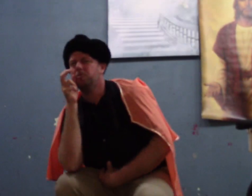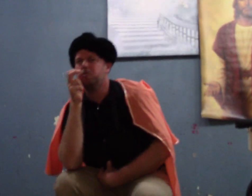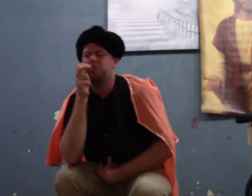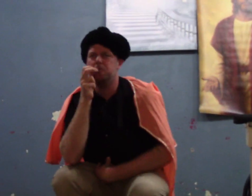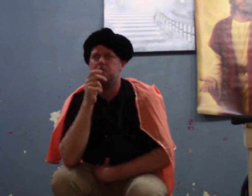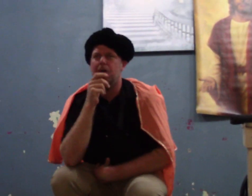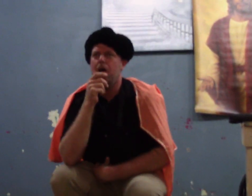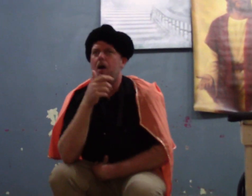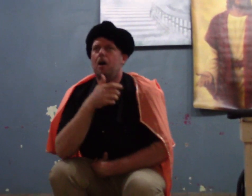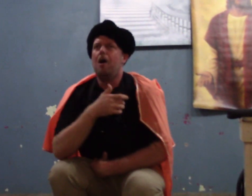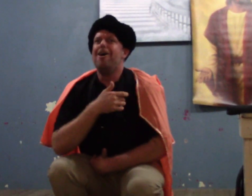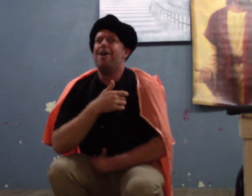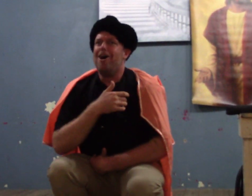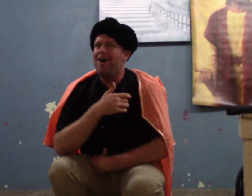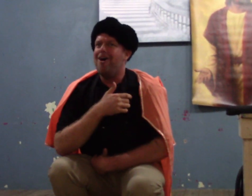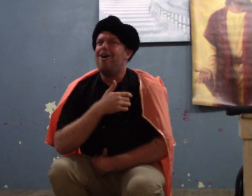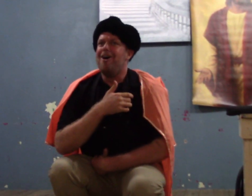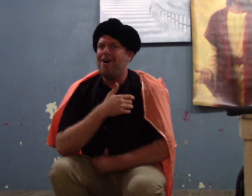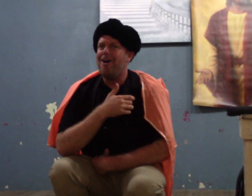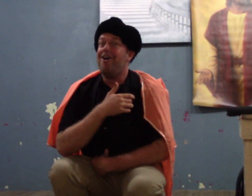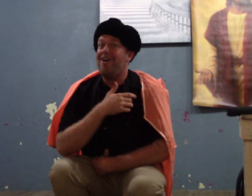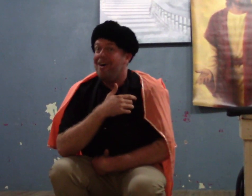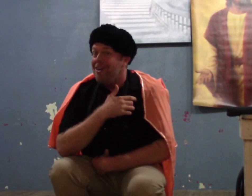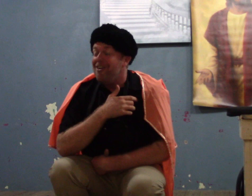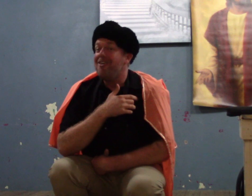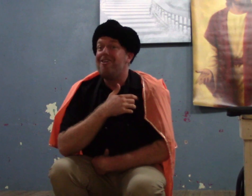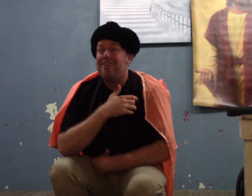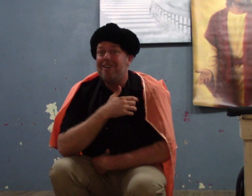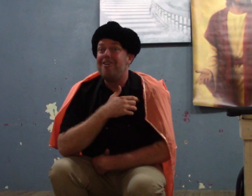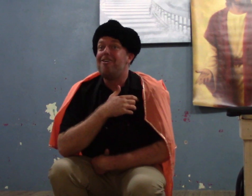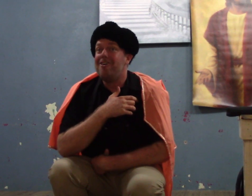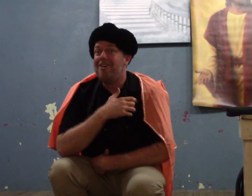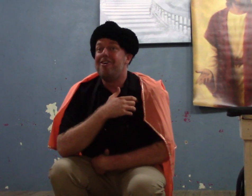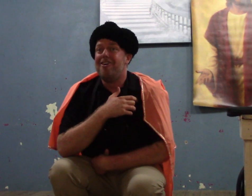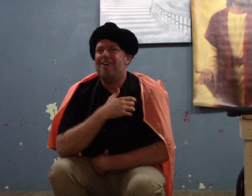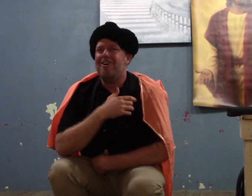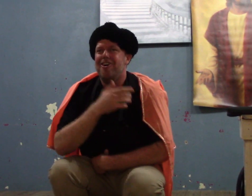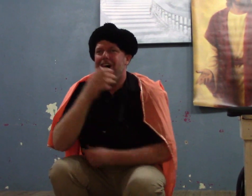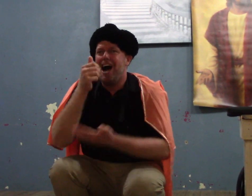to the message. Ah, yeah, I agree. Oh, yeah, that's a nice message.